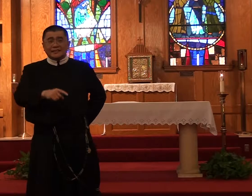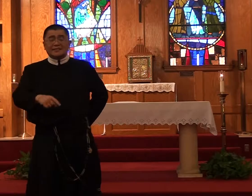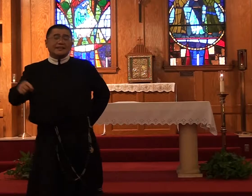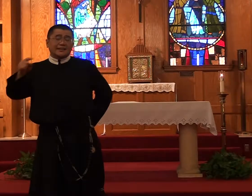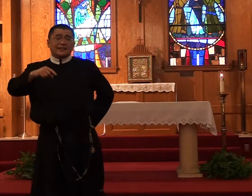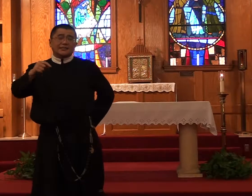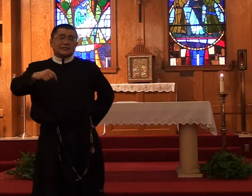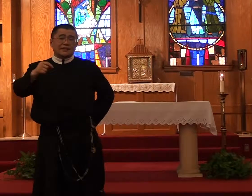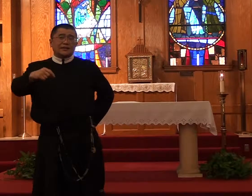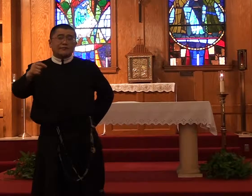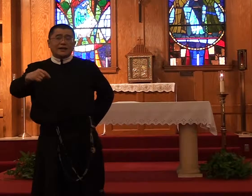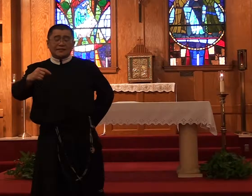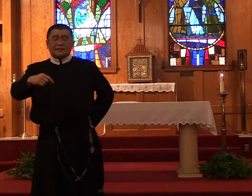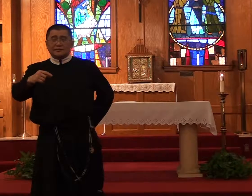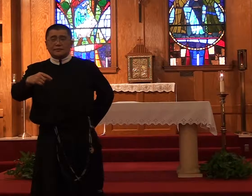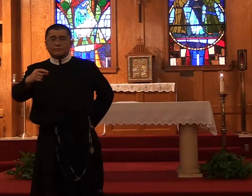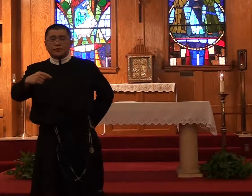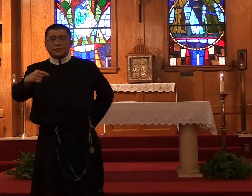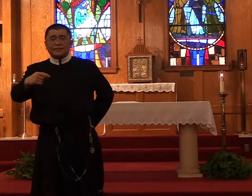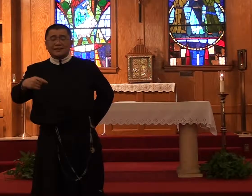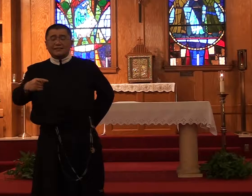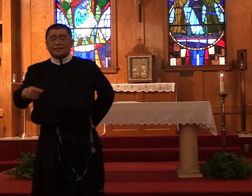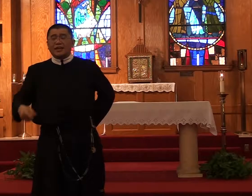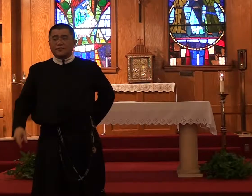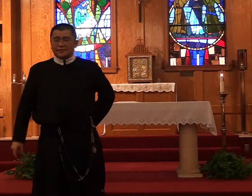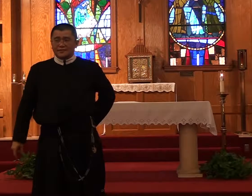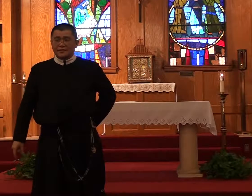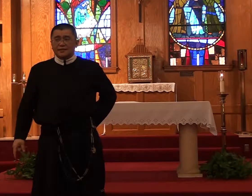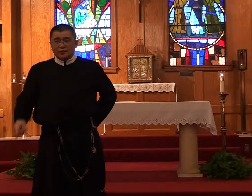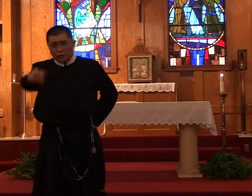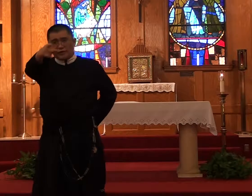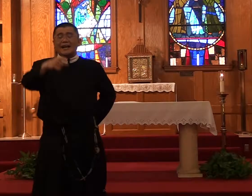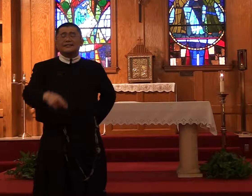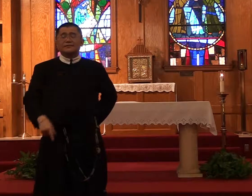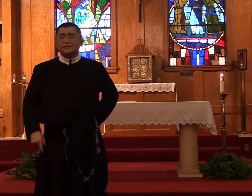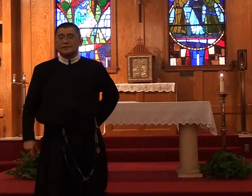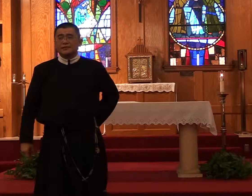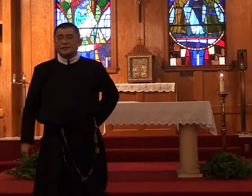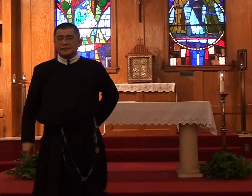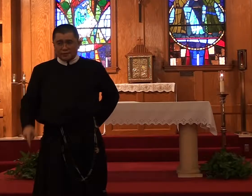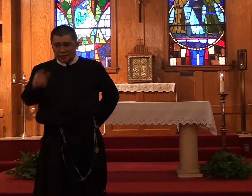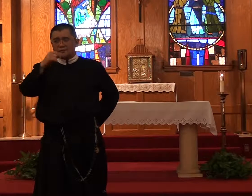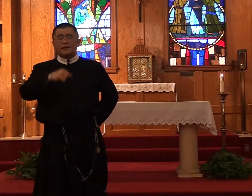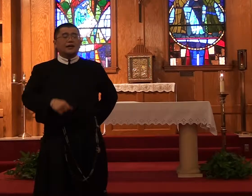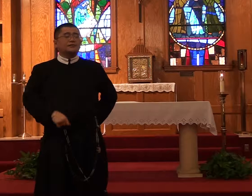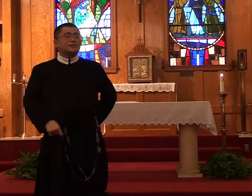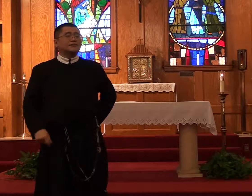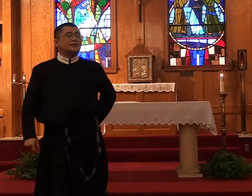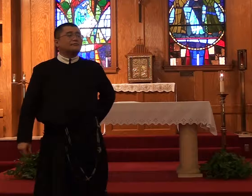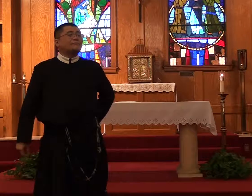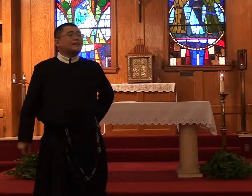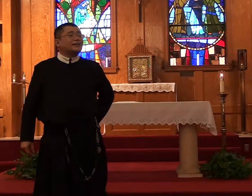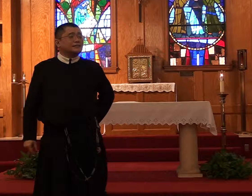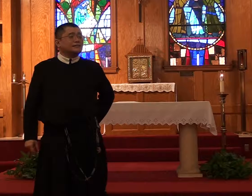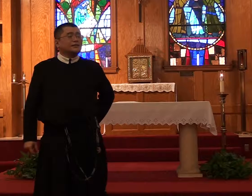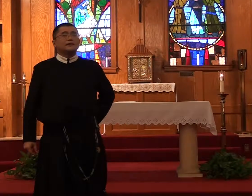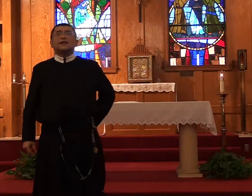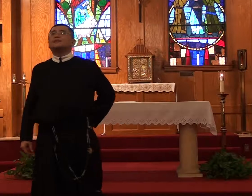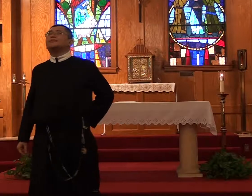that there's a name by a person by the name of Cephas. Go and ask him. He's gonna come and he's gonna baptize you. And Peter